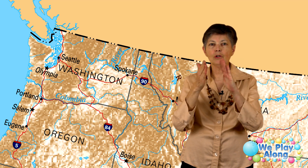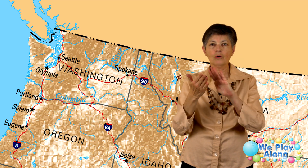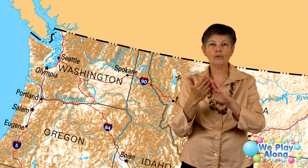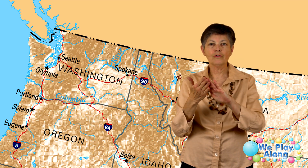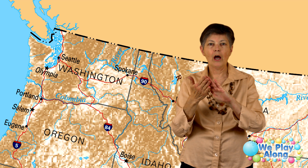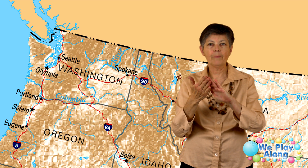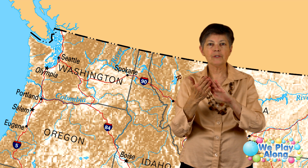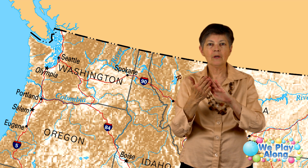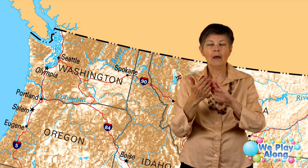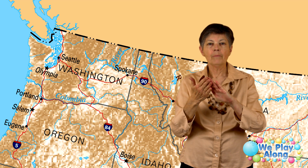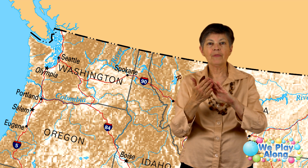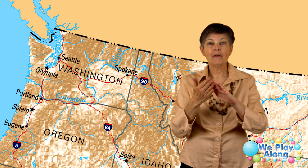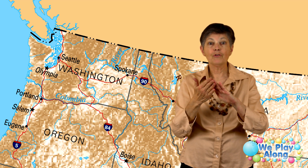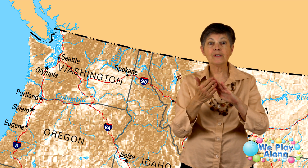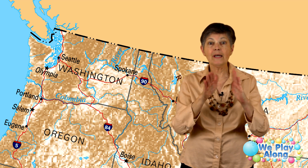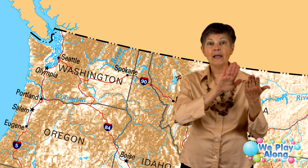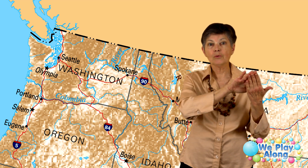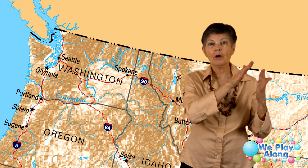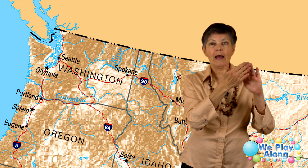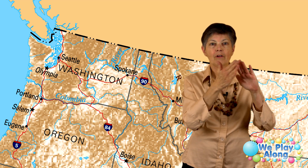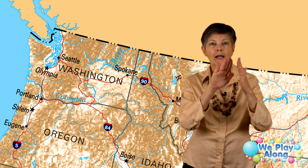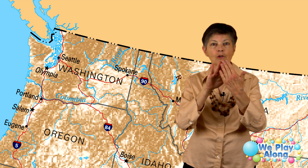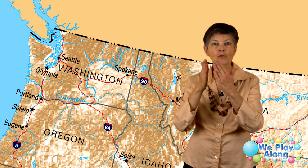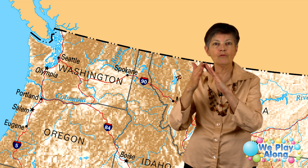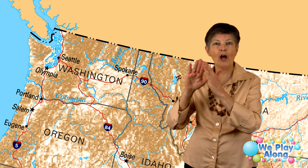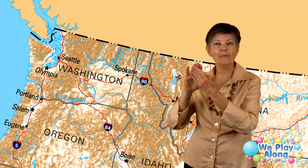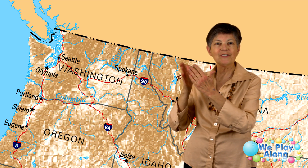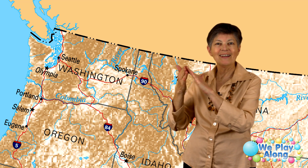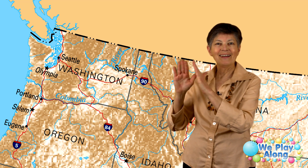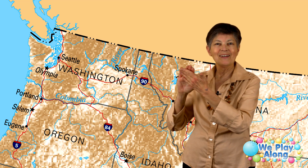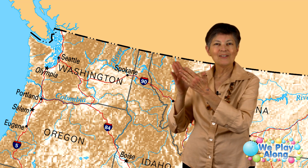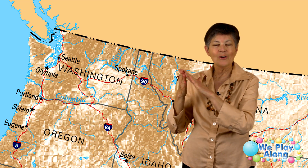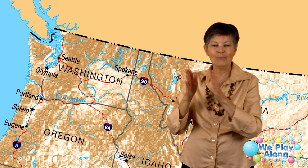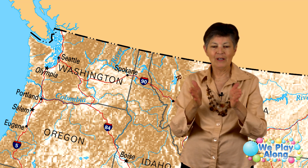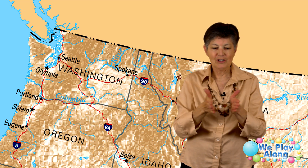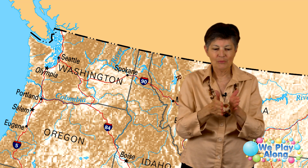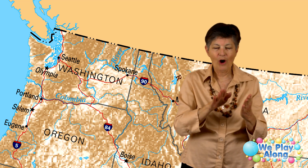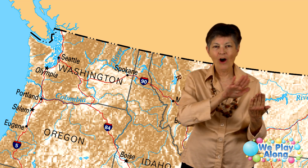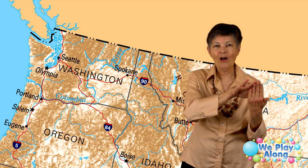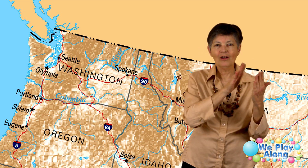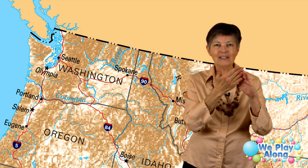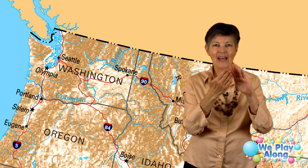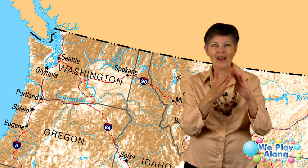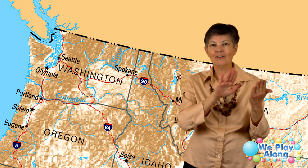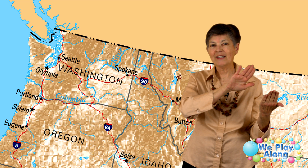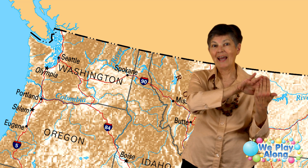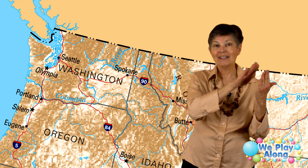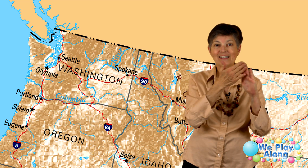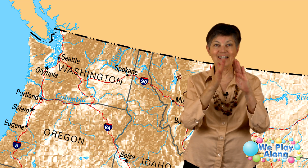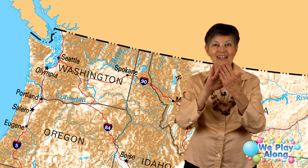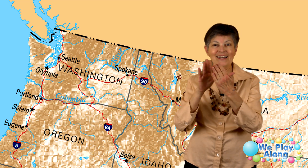little rooftops. But then for cities, we're going to have lots of rooftops. So it would be small towns and